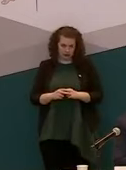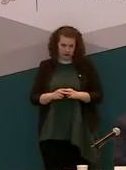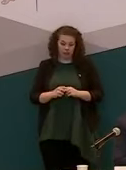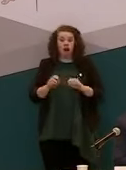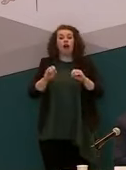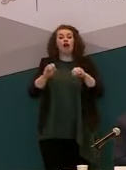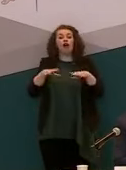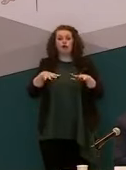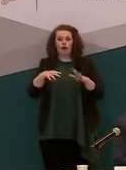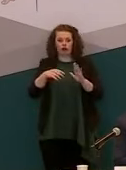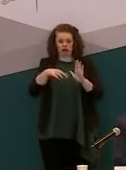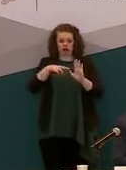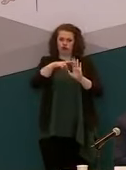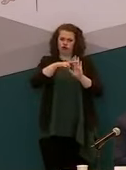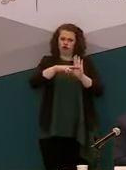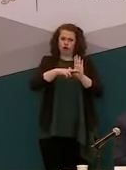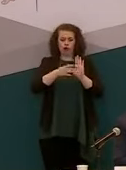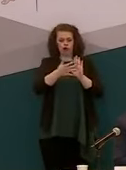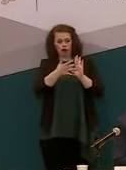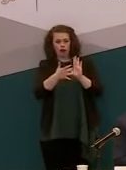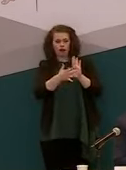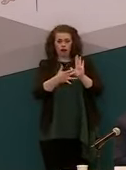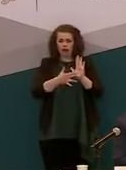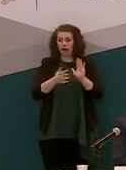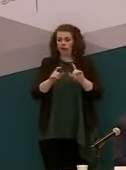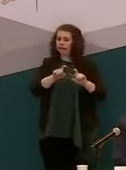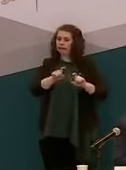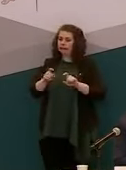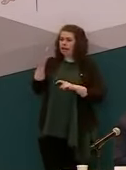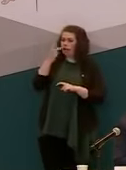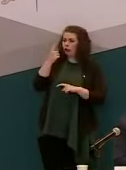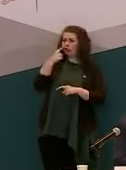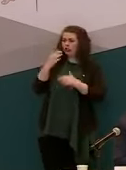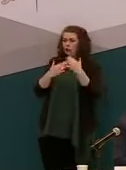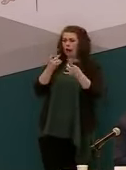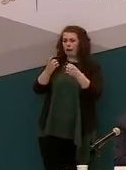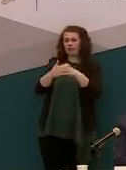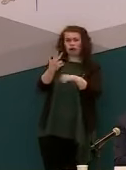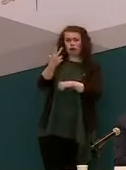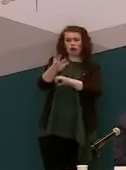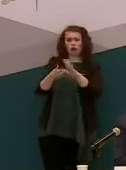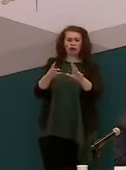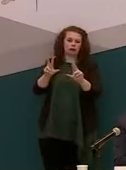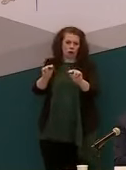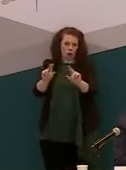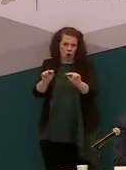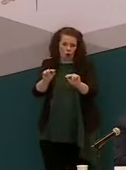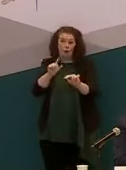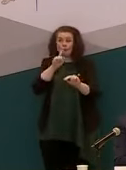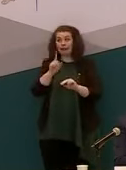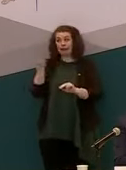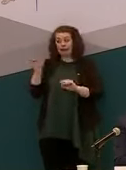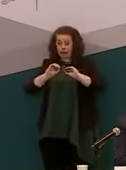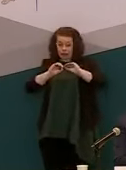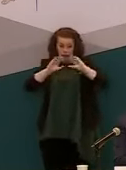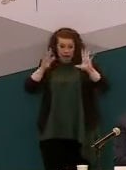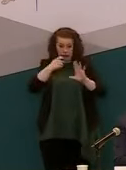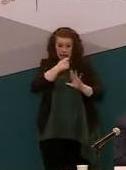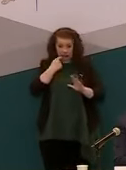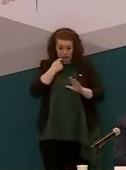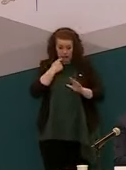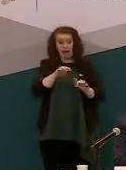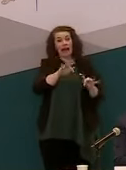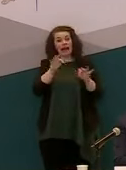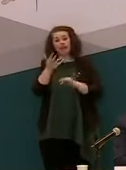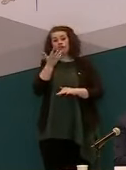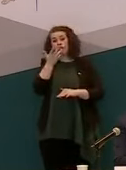in place for 3 weeks and watch that happen, but it sends a very clear signal that whatever happens after the 5th of